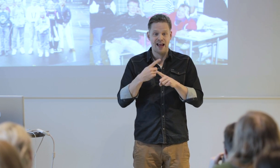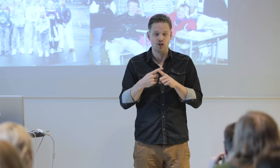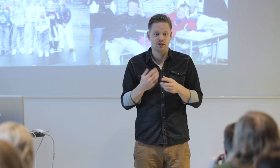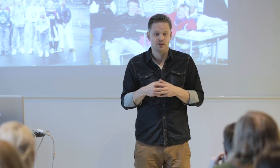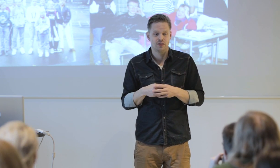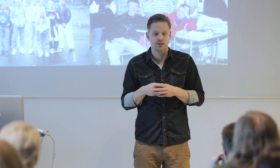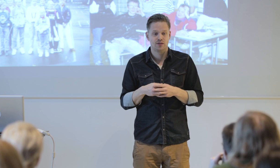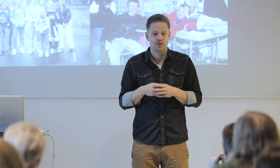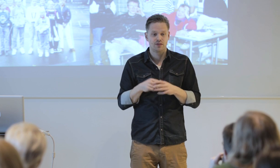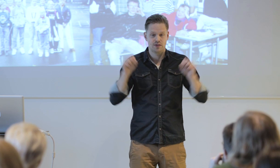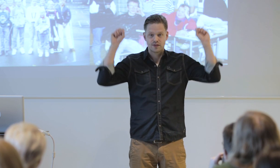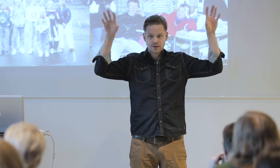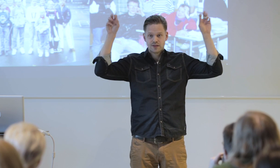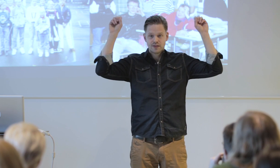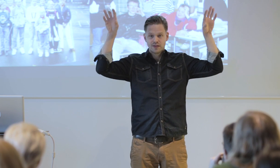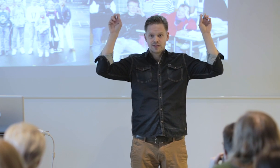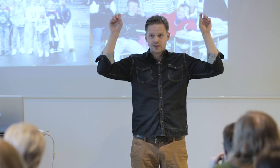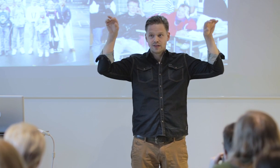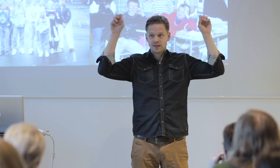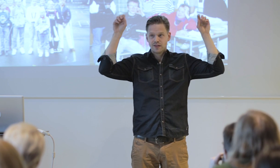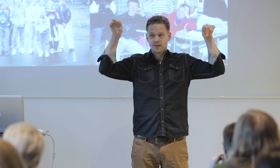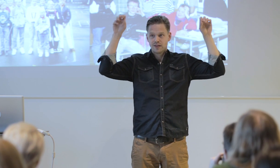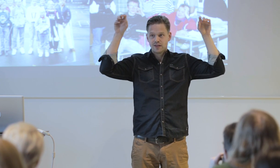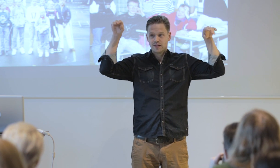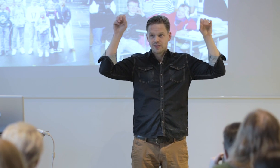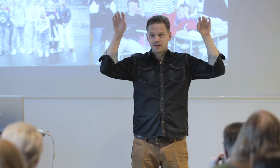sign Twinkle, Twinkle, Little Star, you know, like this.